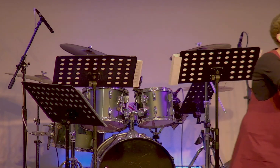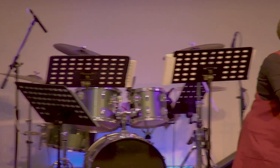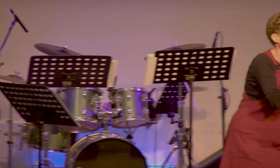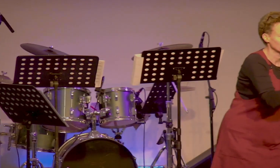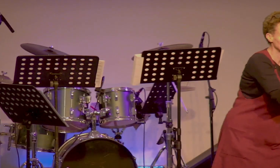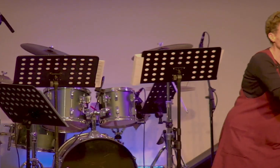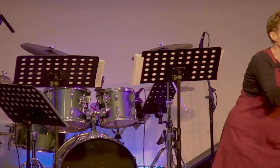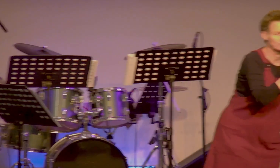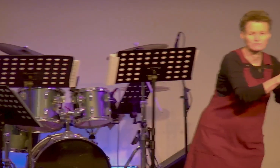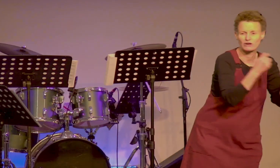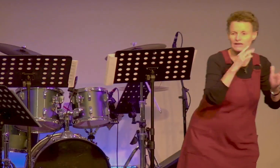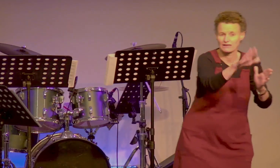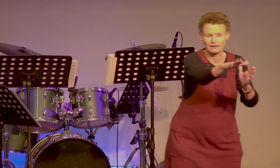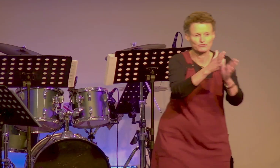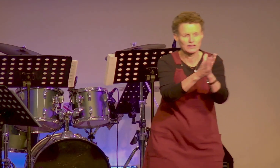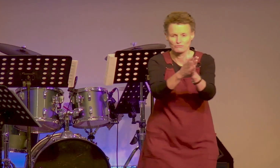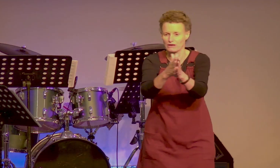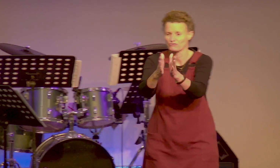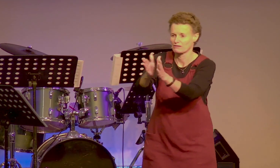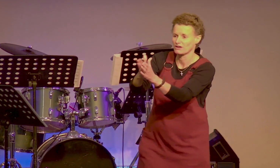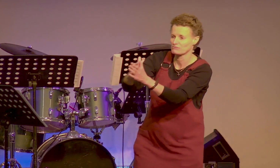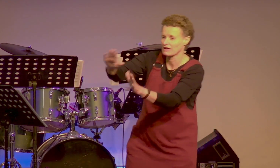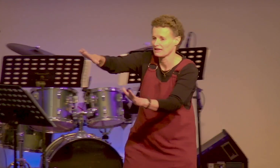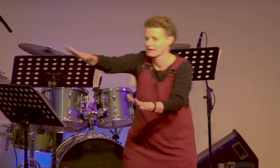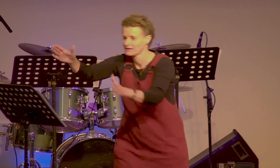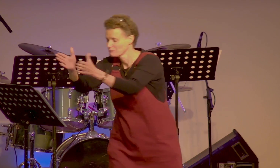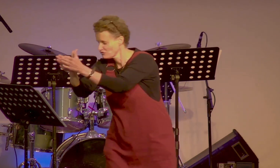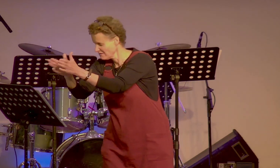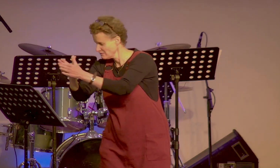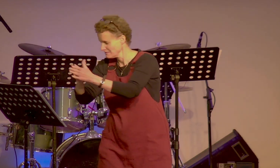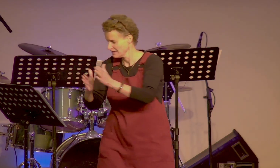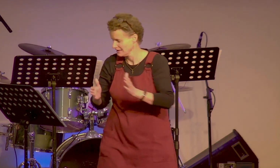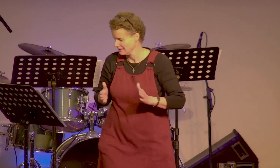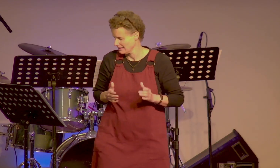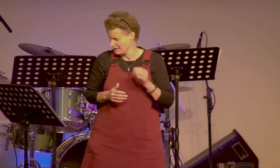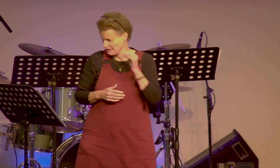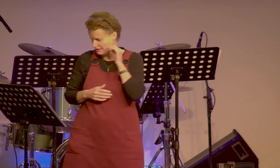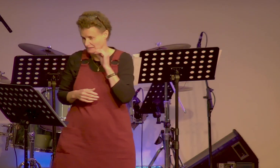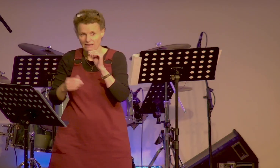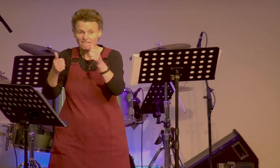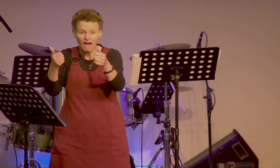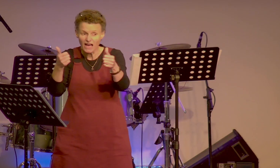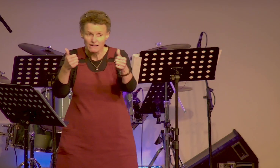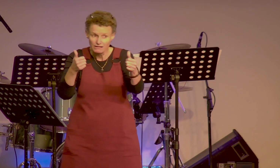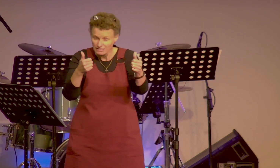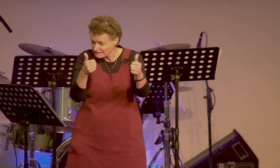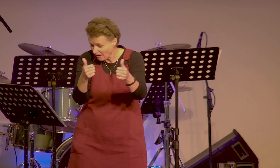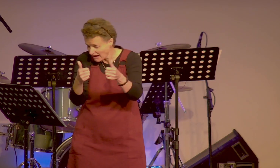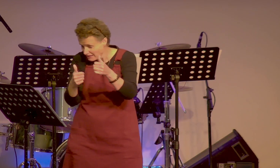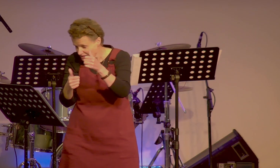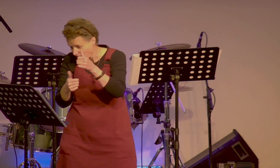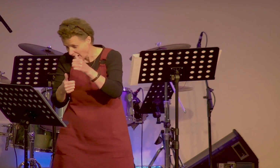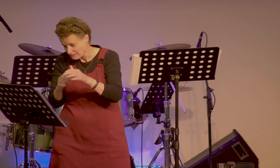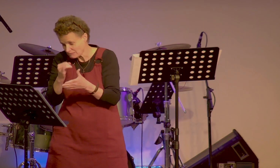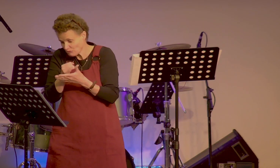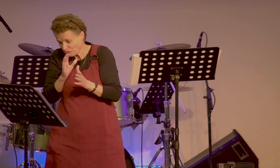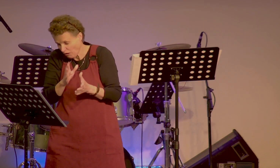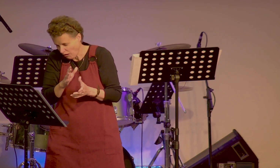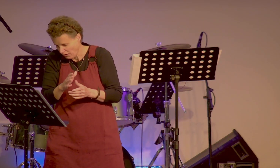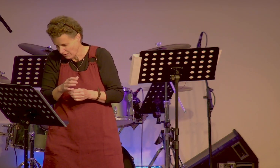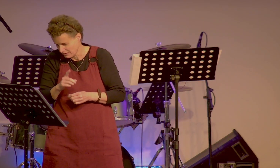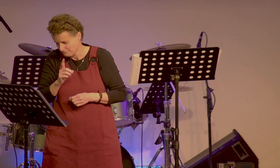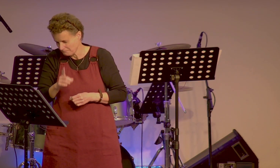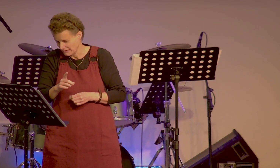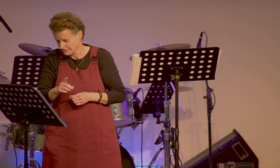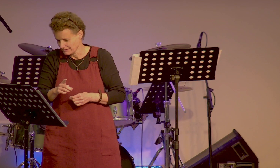Do we say, oh, please pray for me. Can you pray for me? Can you over there pray for me? That's fine, don't get me wrong, that's